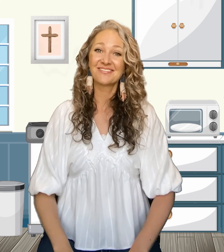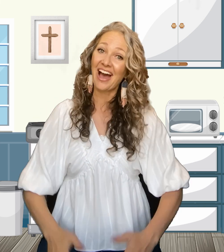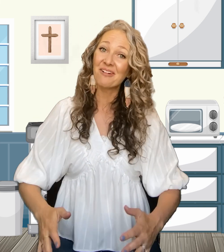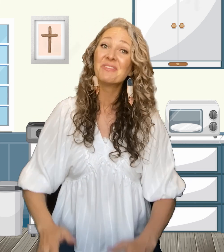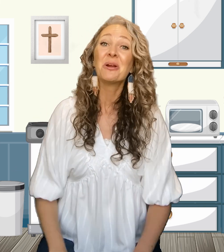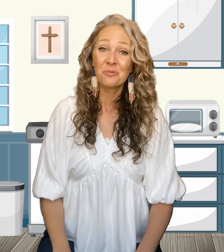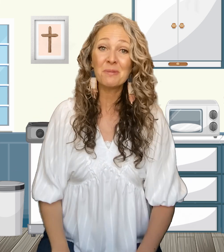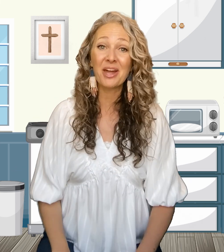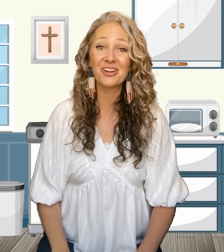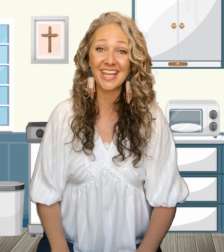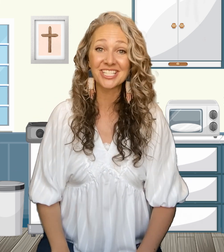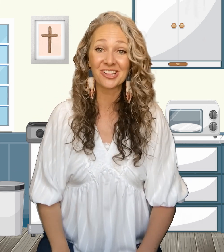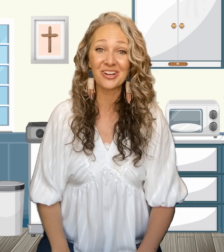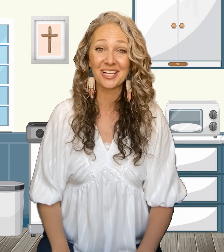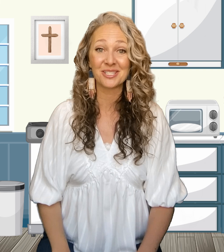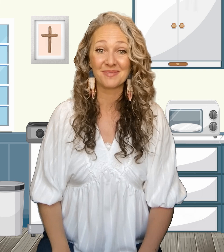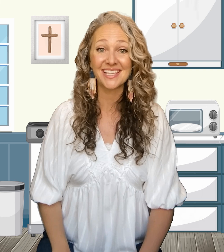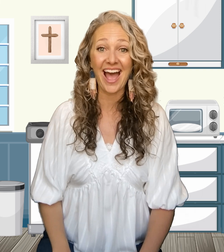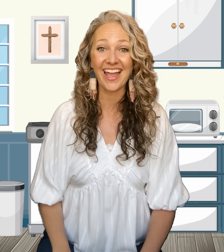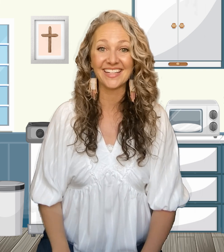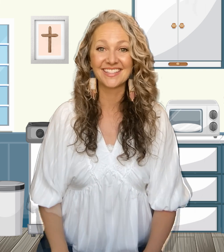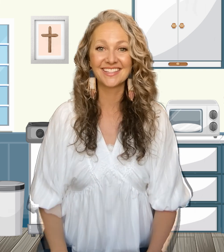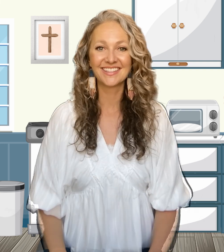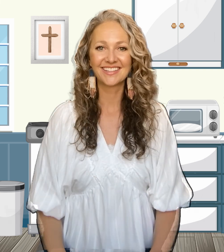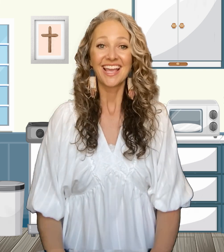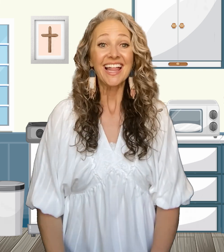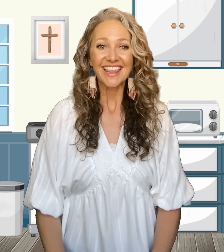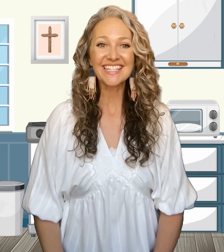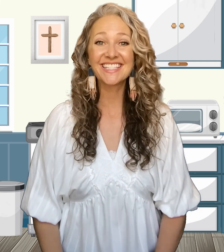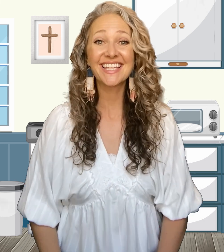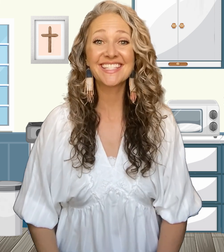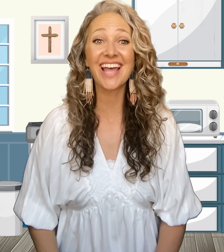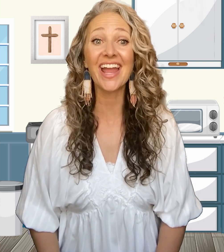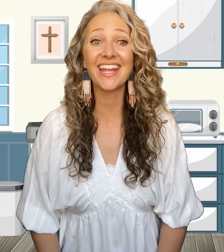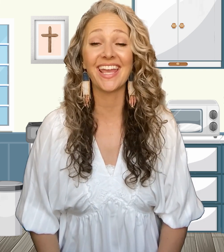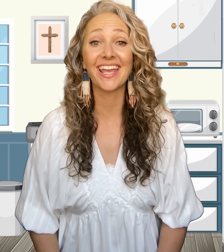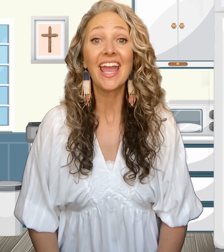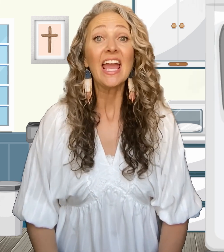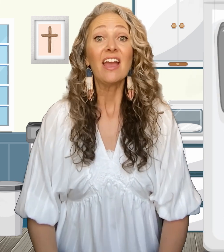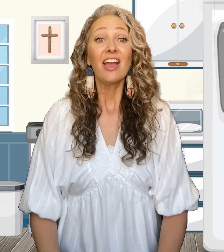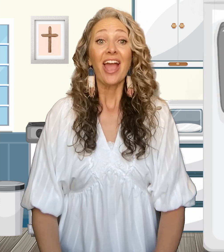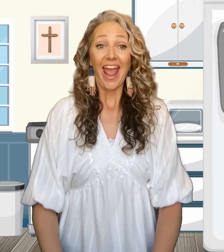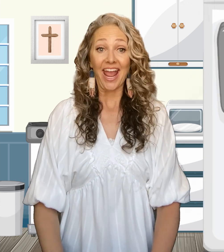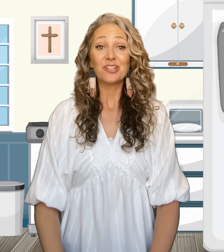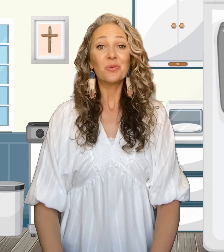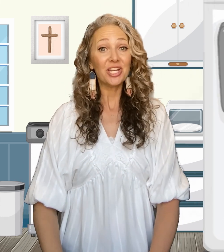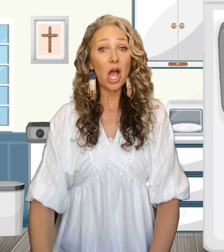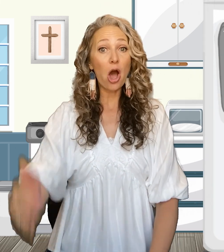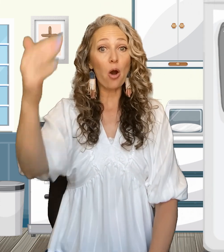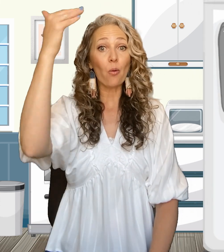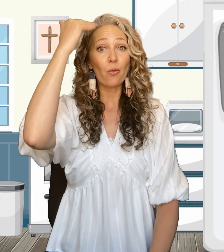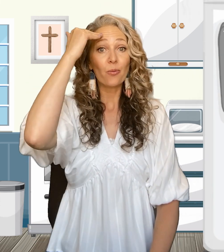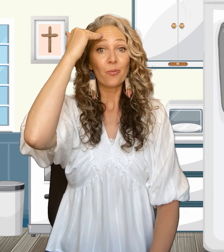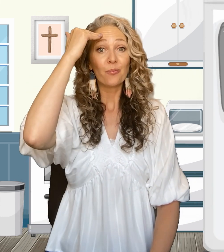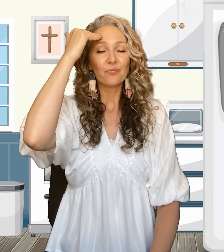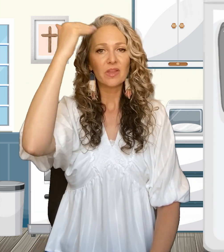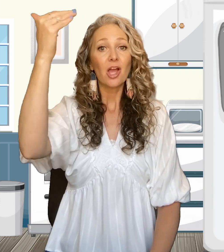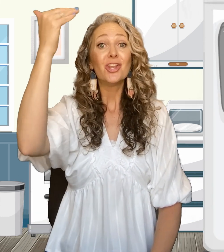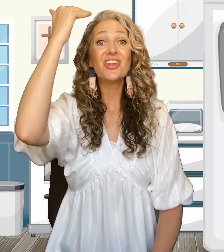Well, we better get to learning some signs. Let's get signing. And we know.